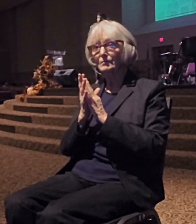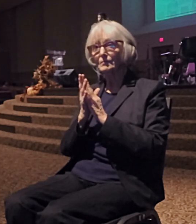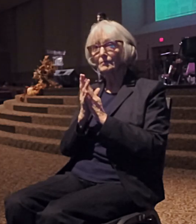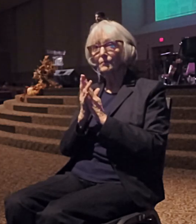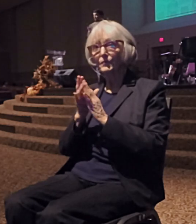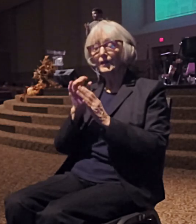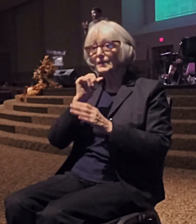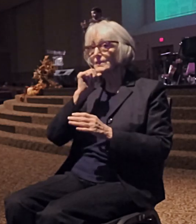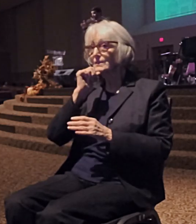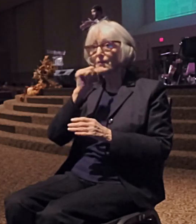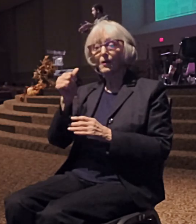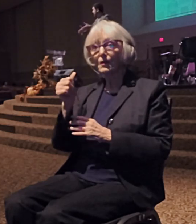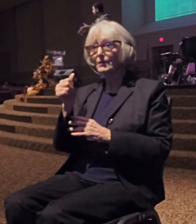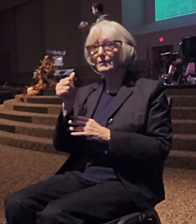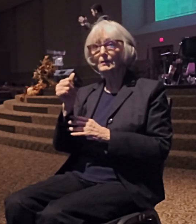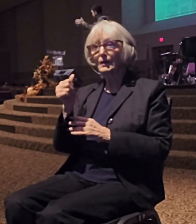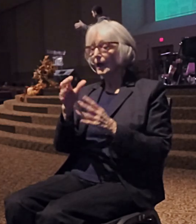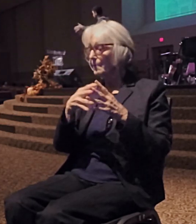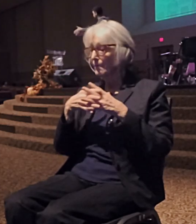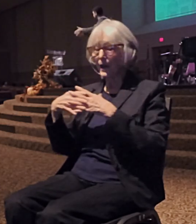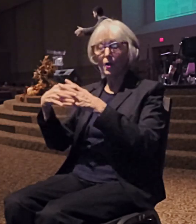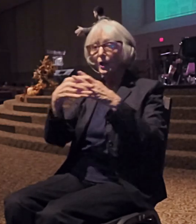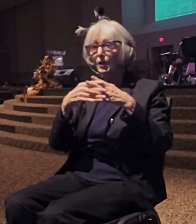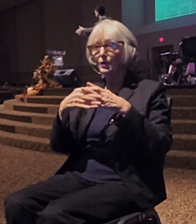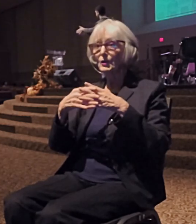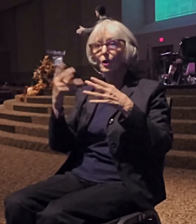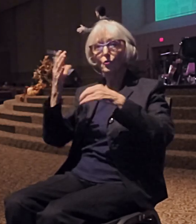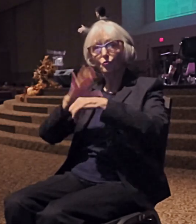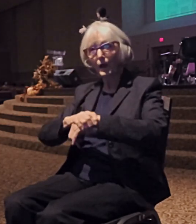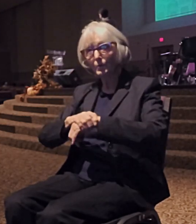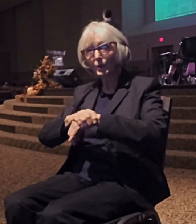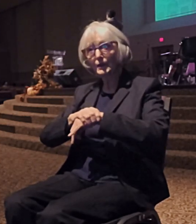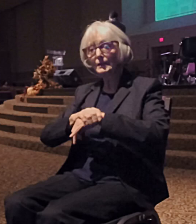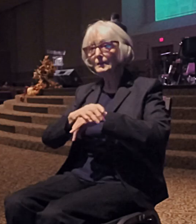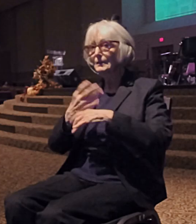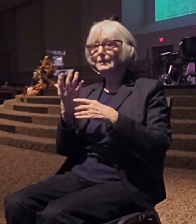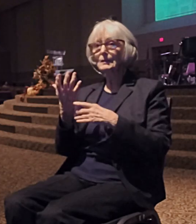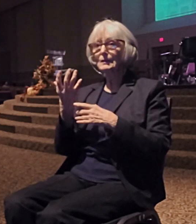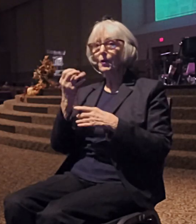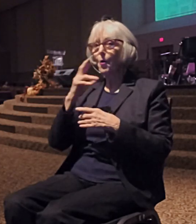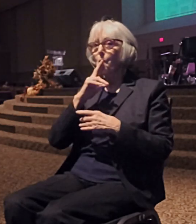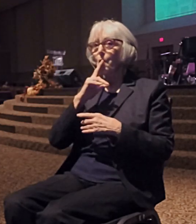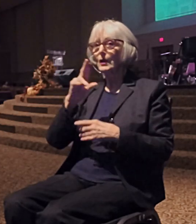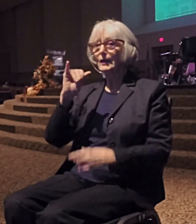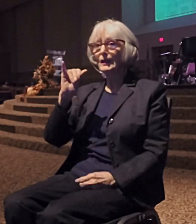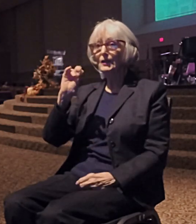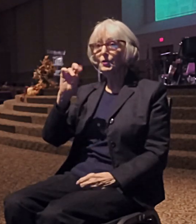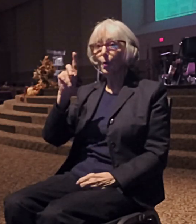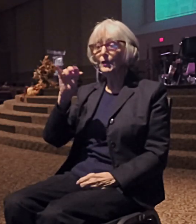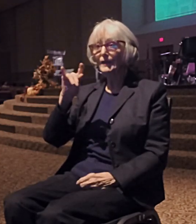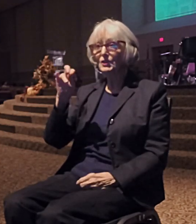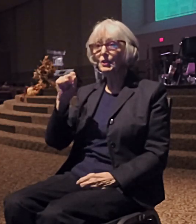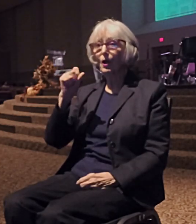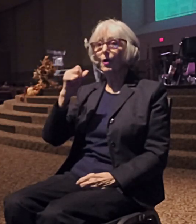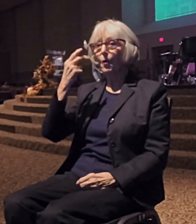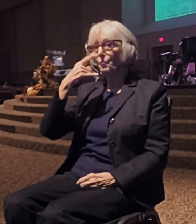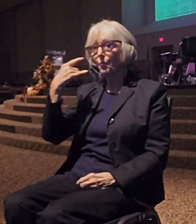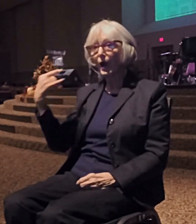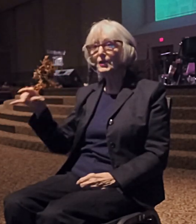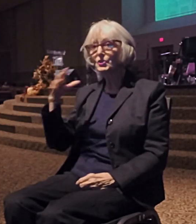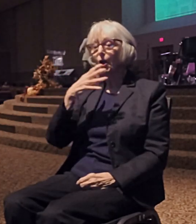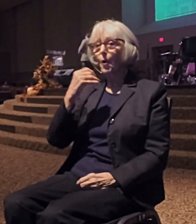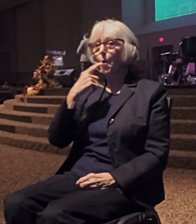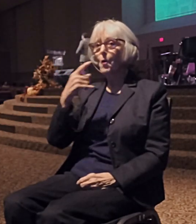It's not America or Great Britain or Indonesia or Russia or China or the